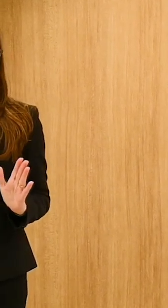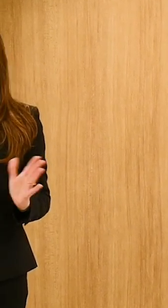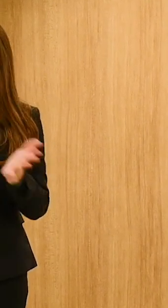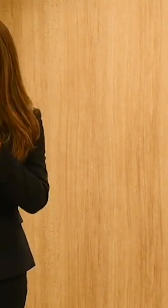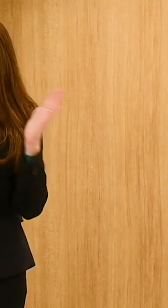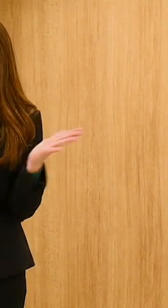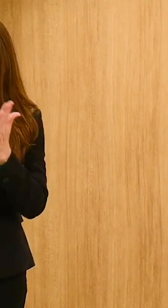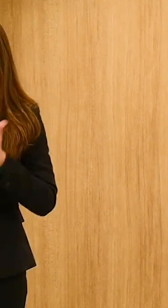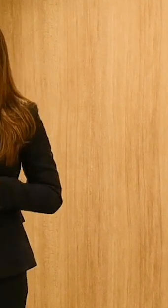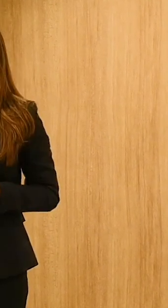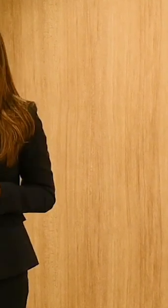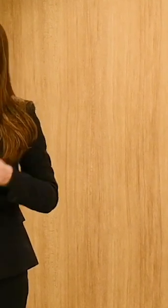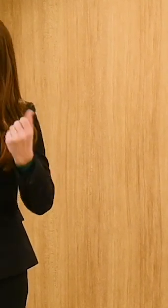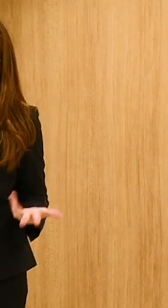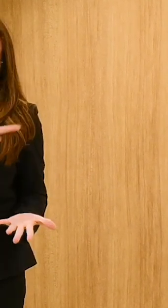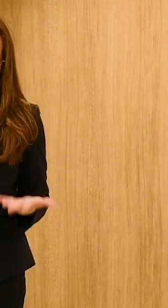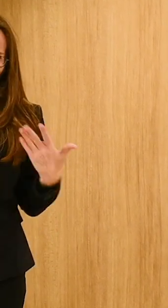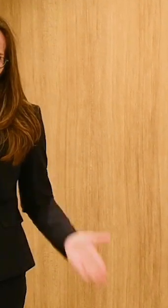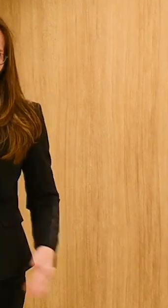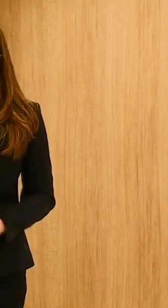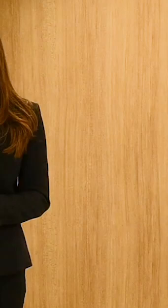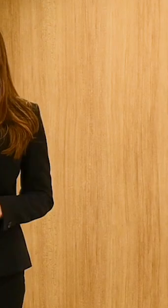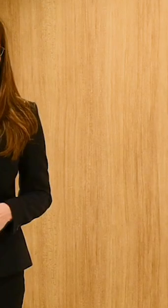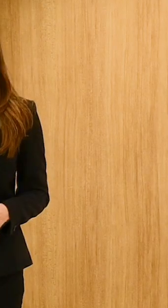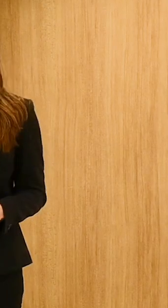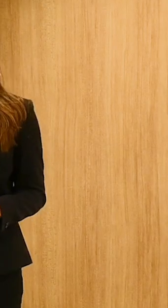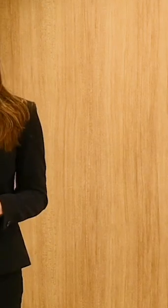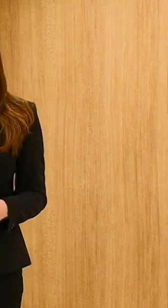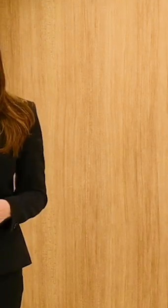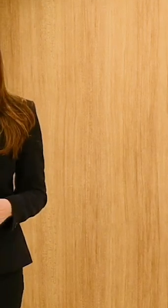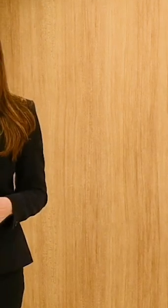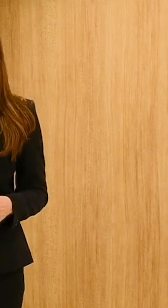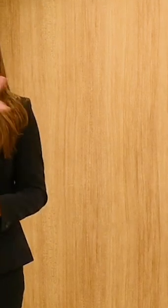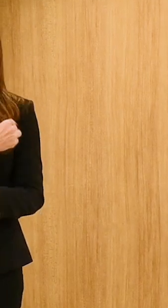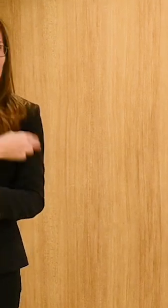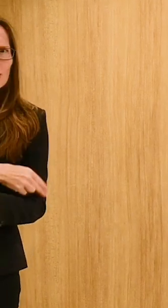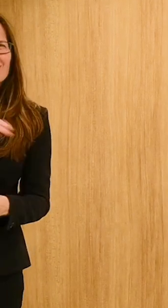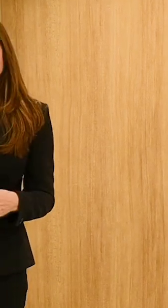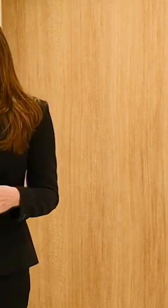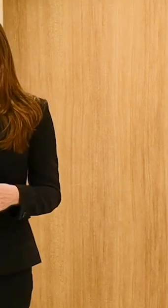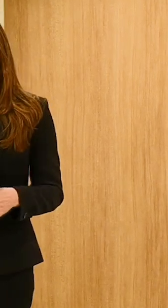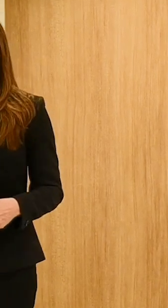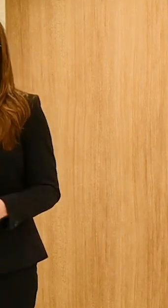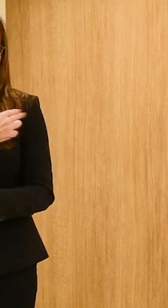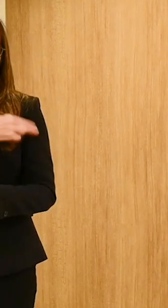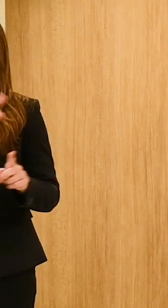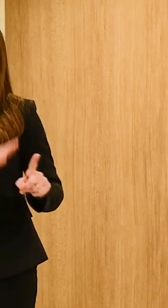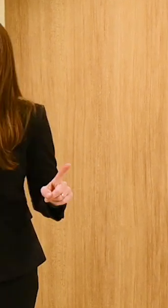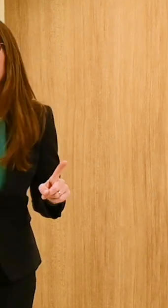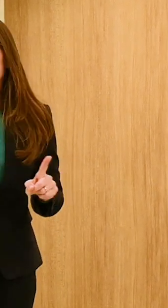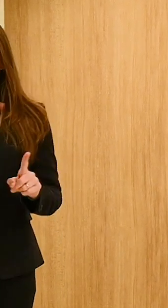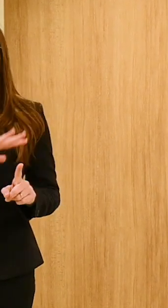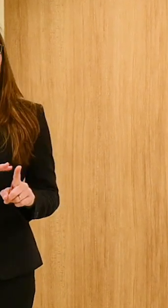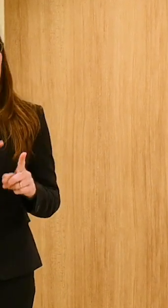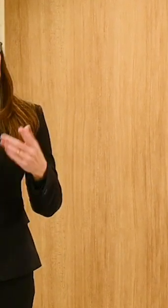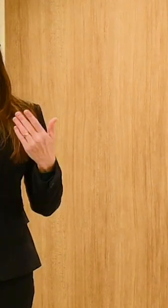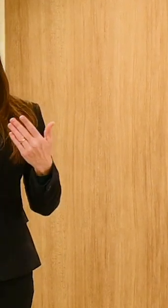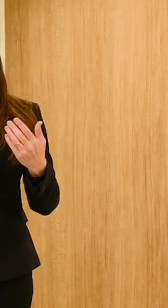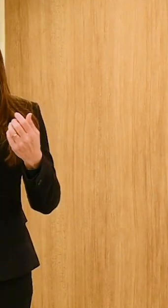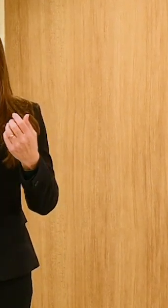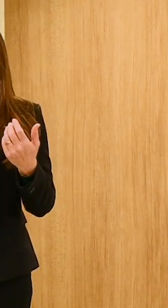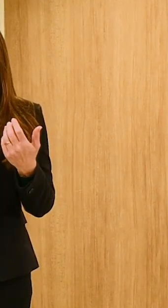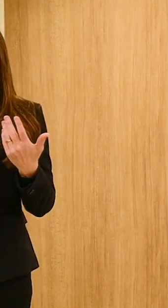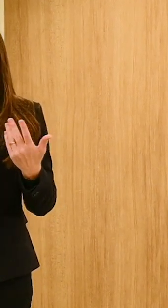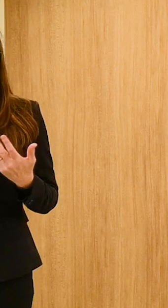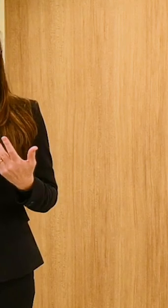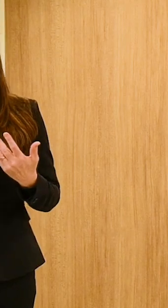As many of you know, Howard County Medical Center and hospitals nationwide have experienced dramatic increases in our emergency department visits, and specifically emergency department behavioral